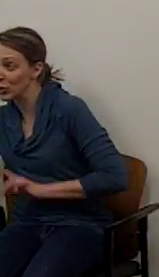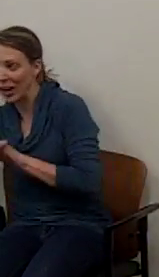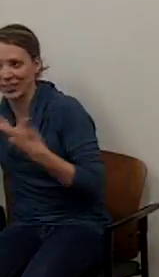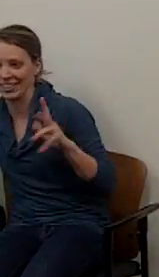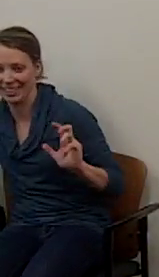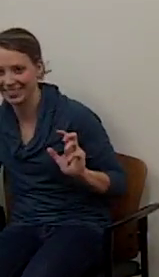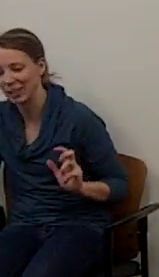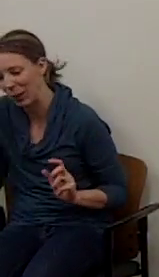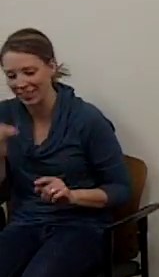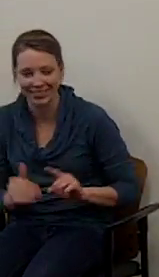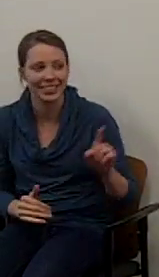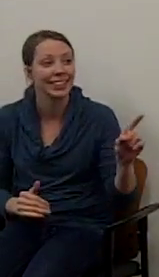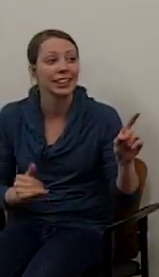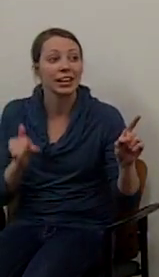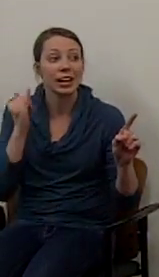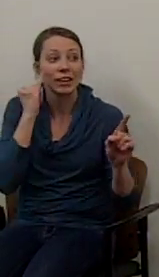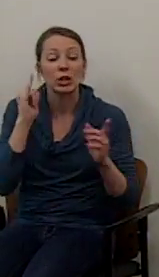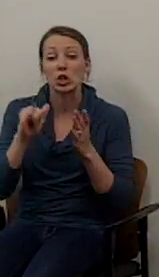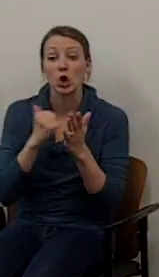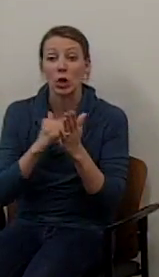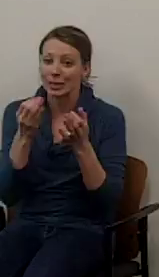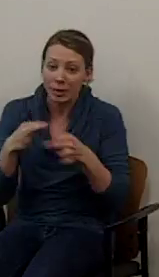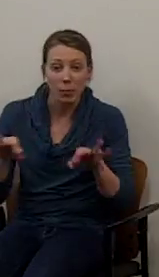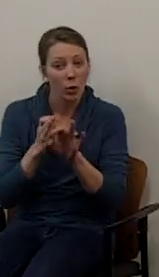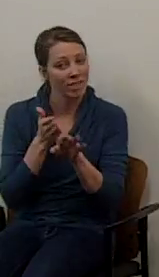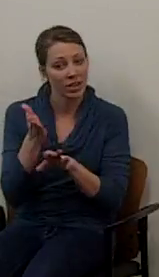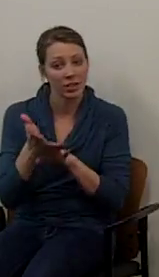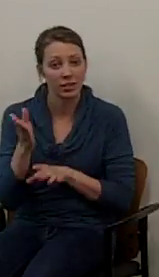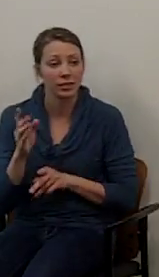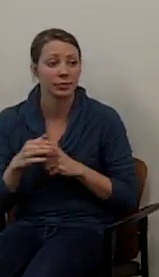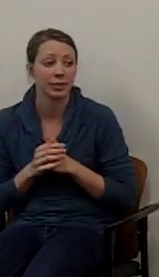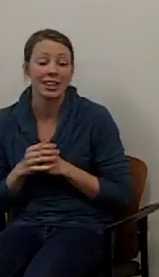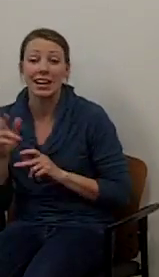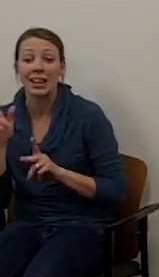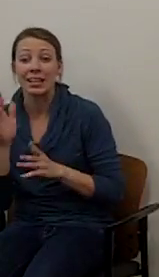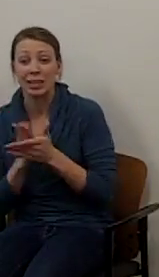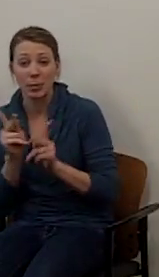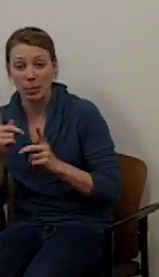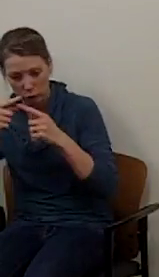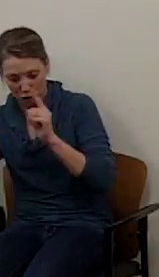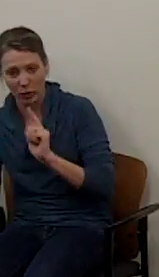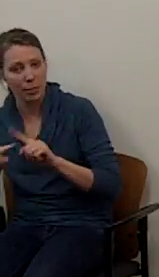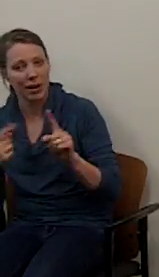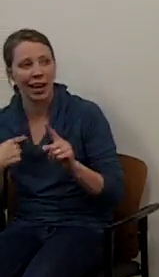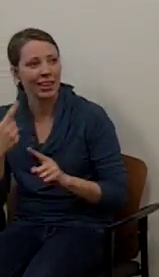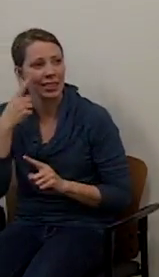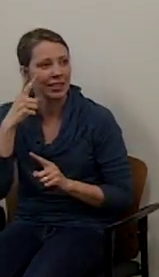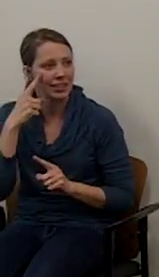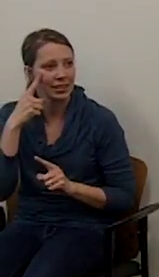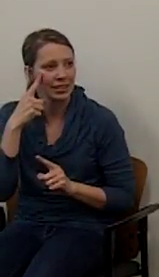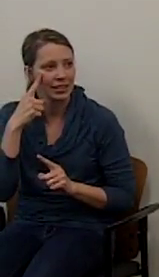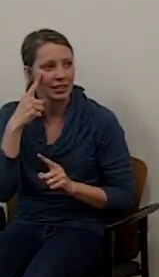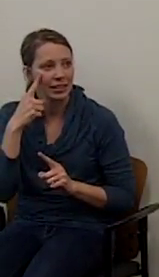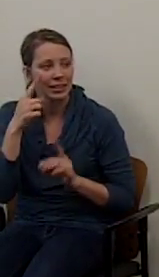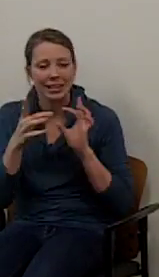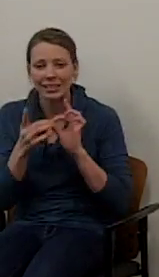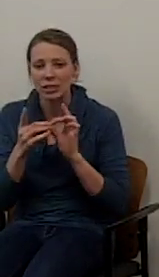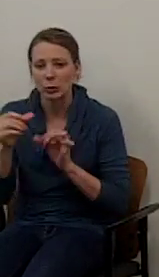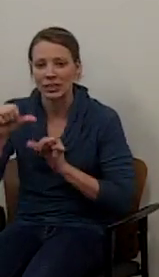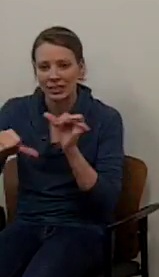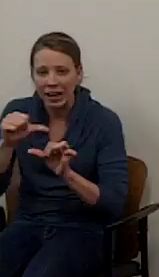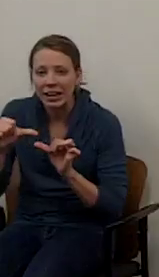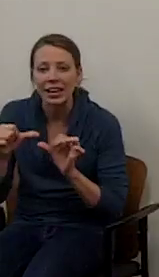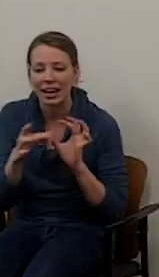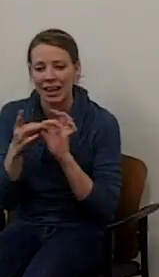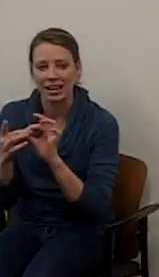Is the field of journalism important? While some would say no, I'd have to disagree. I feel it's very important to our society. It connects us